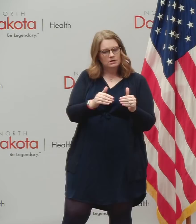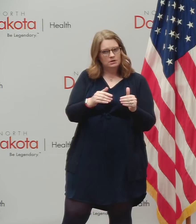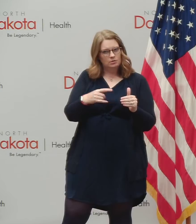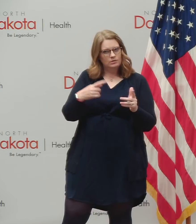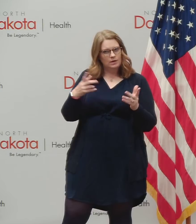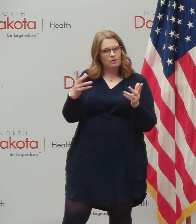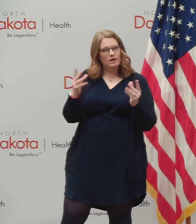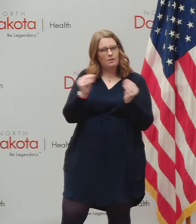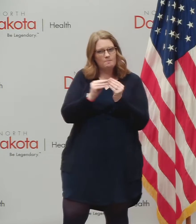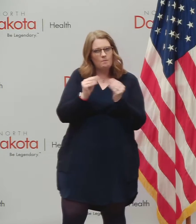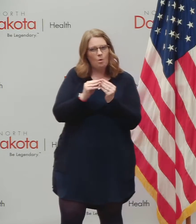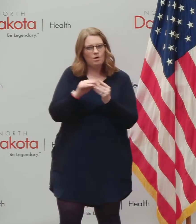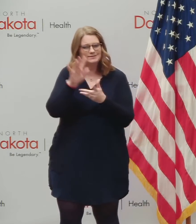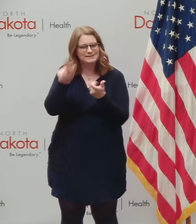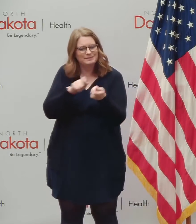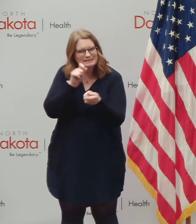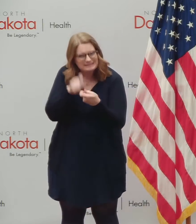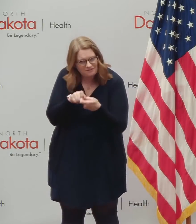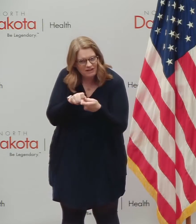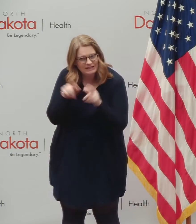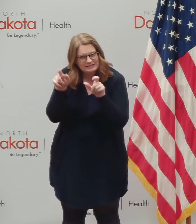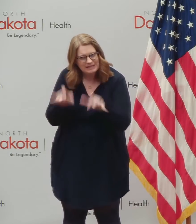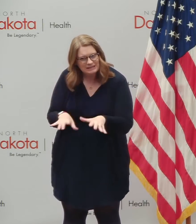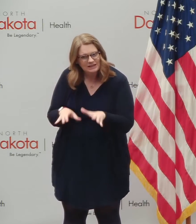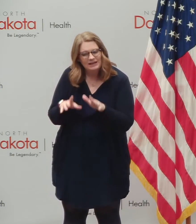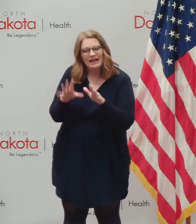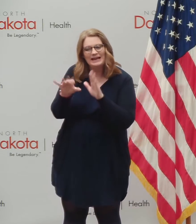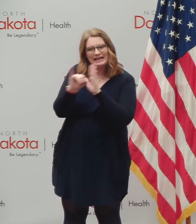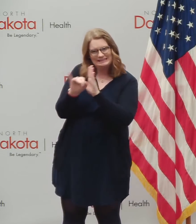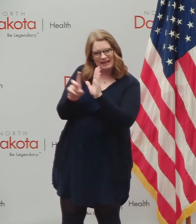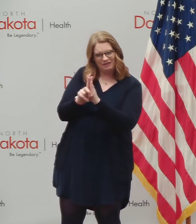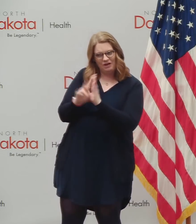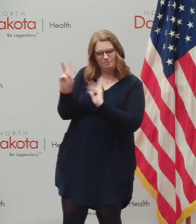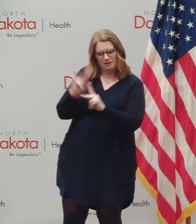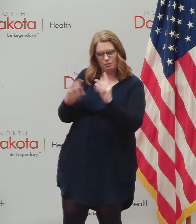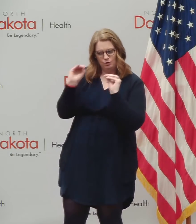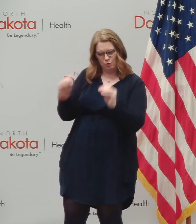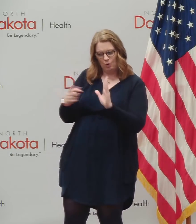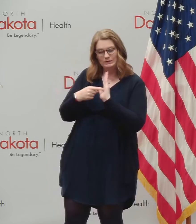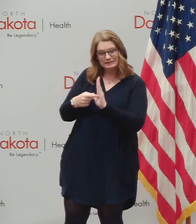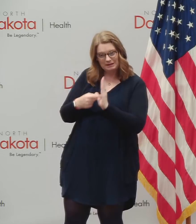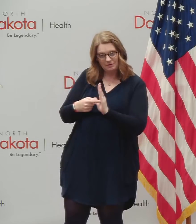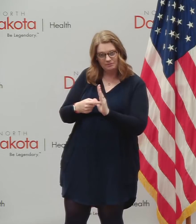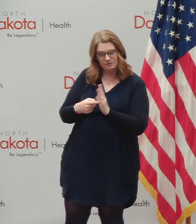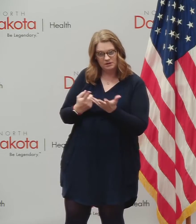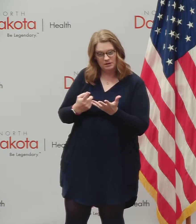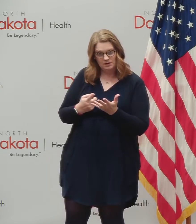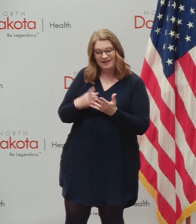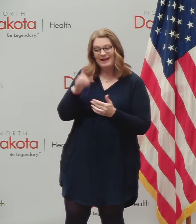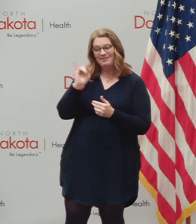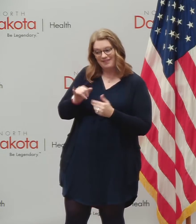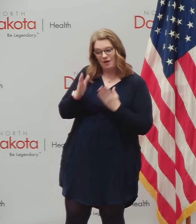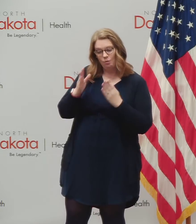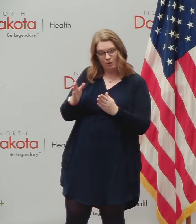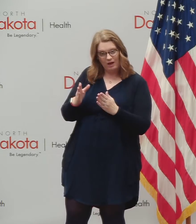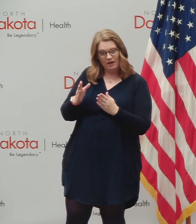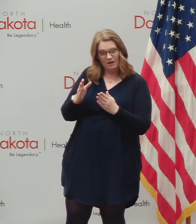strategically testing and identifying asymptomatic positives as a way to help slow and stop community